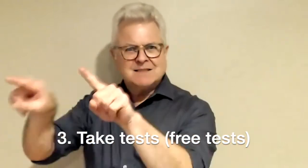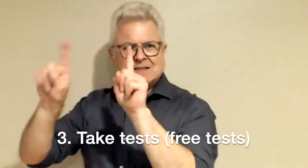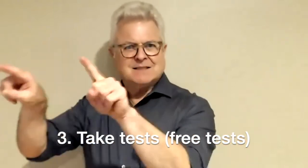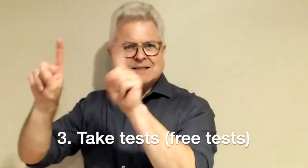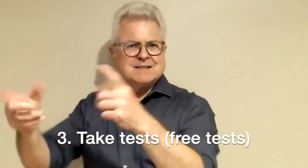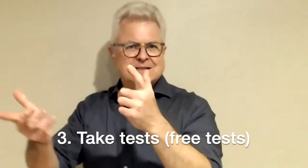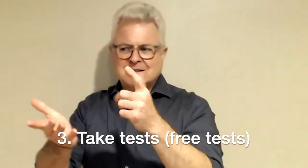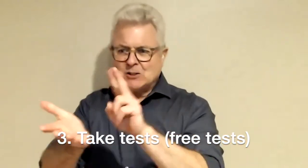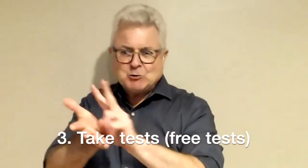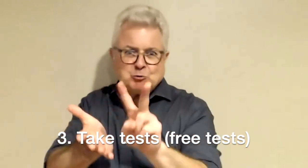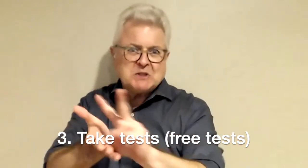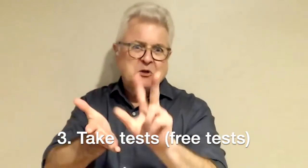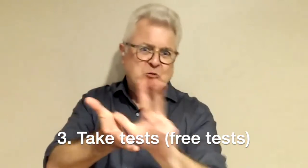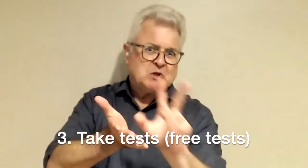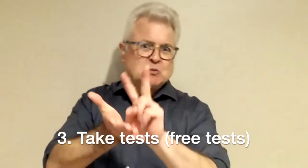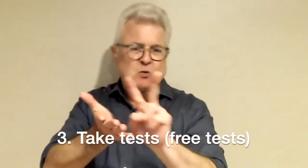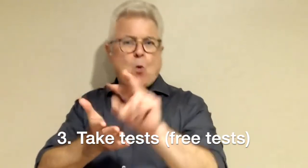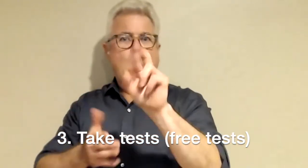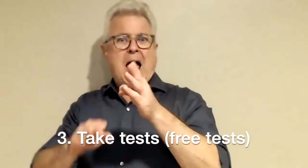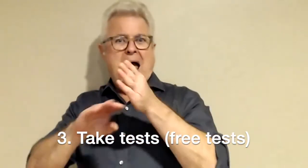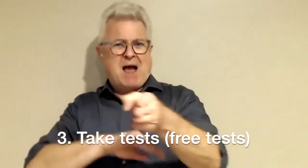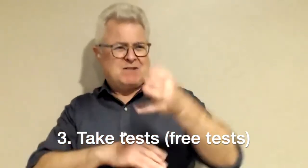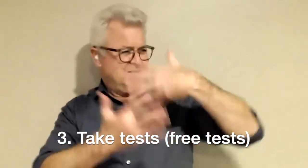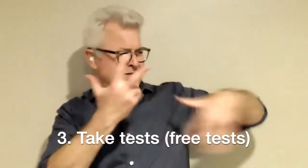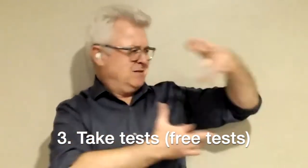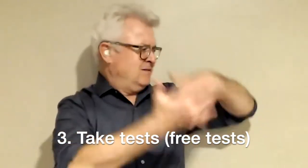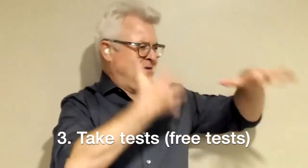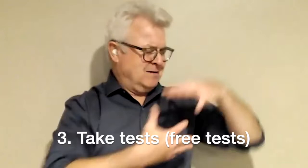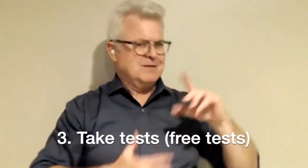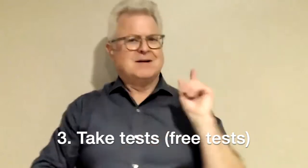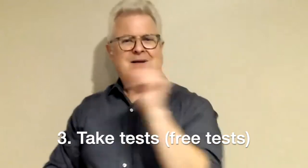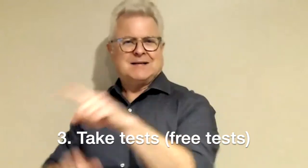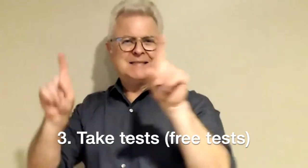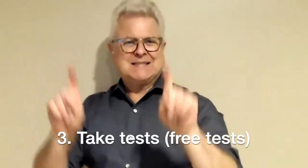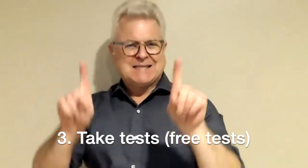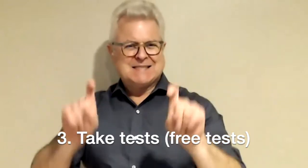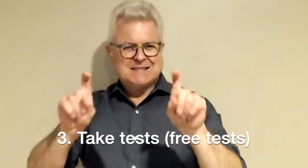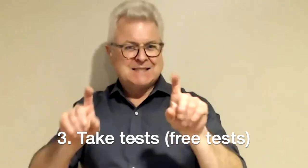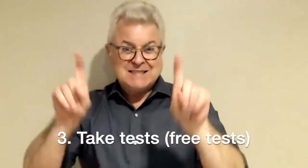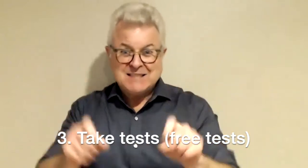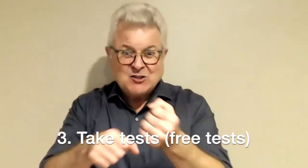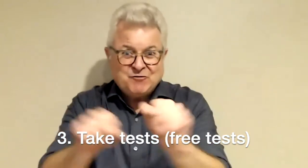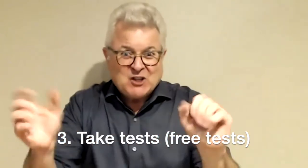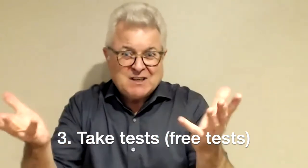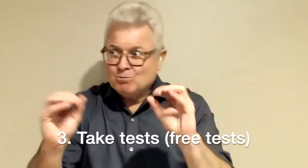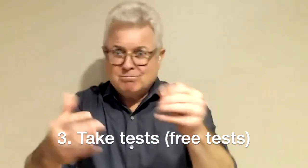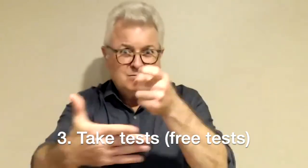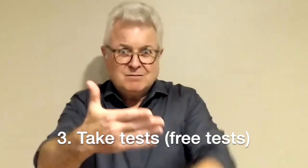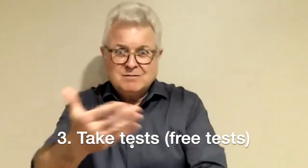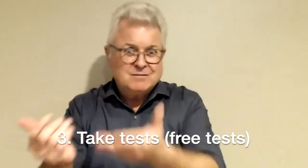to take advantage of the free testing that is taking place every 2 or 3 weeks now. So after you've gone to an event where you've been around a lot of people,